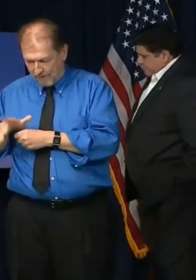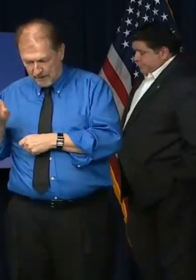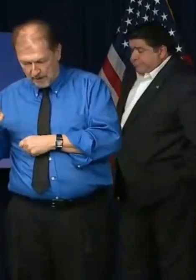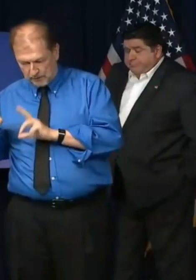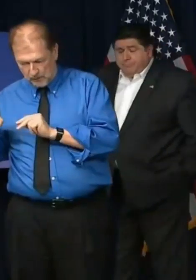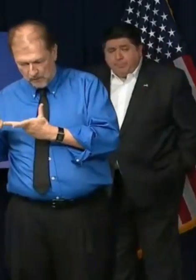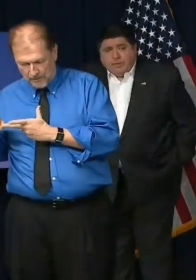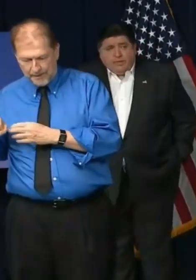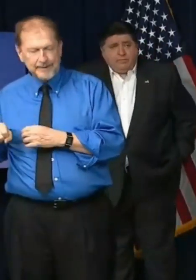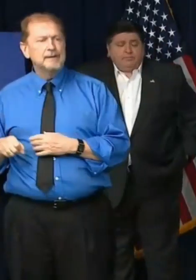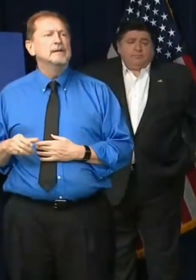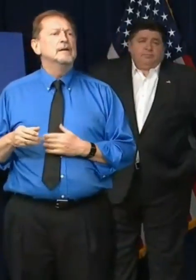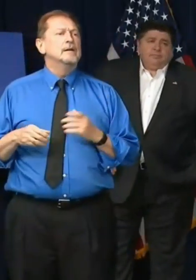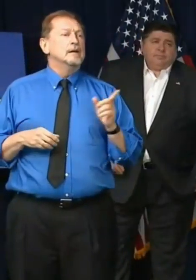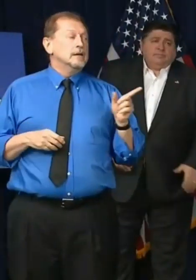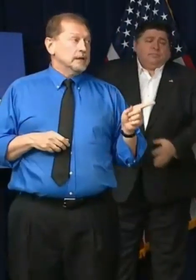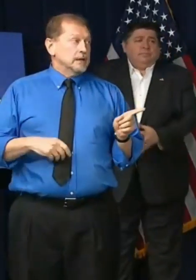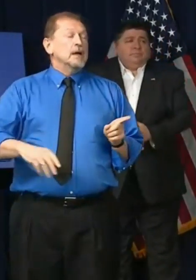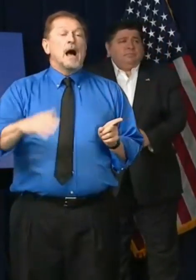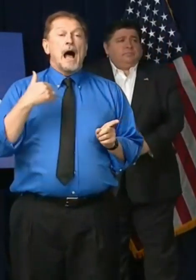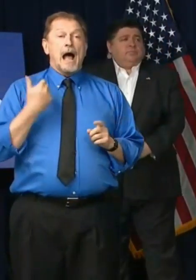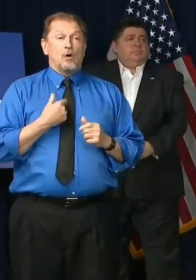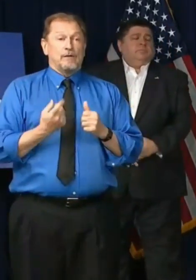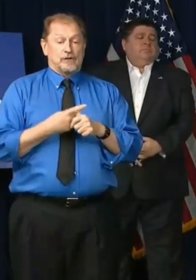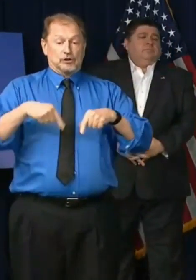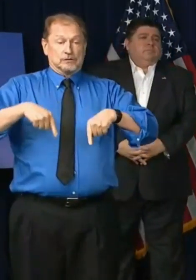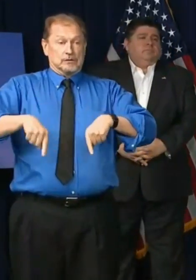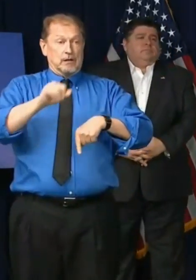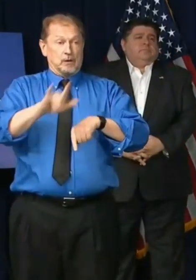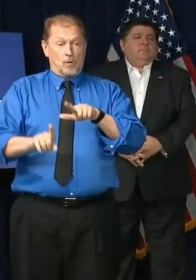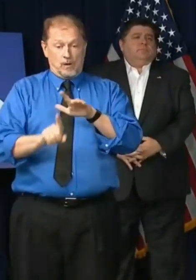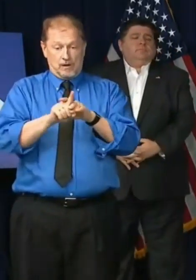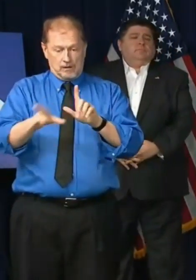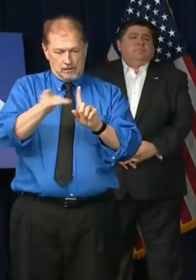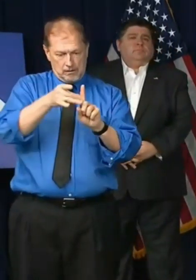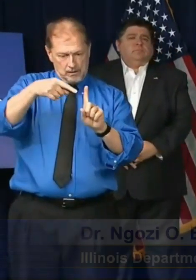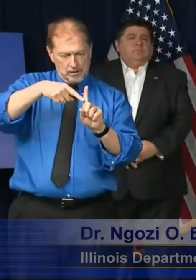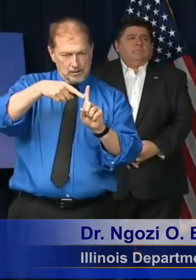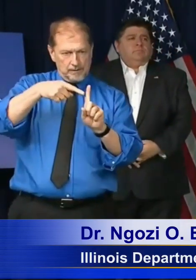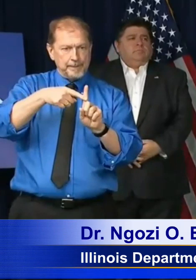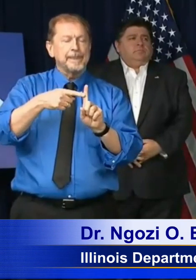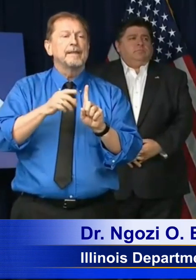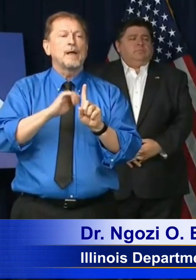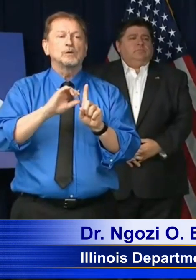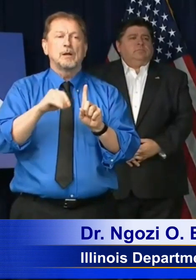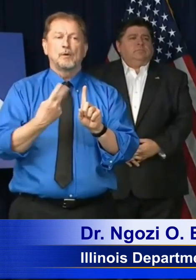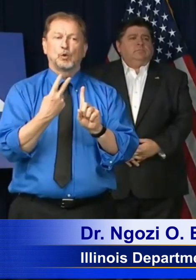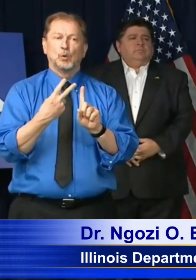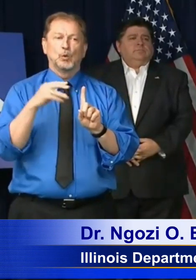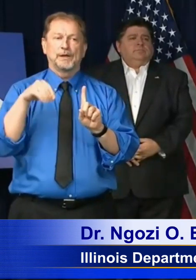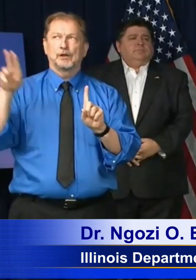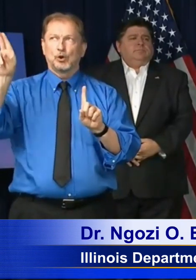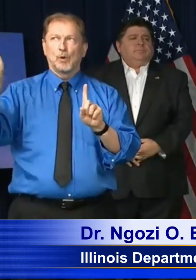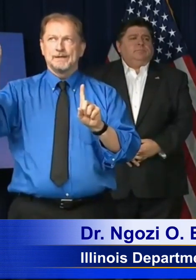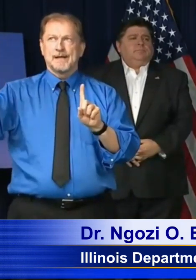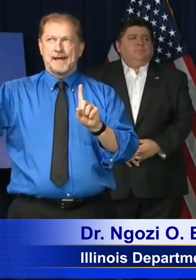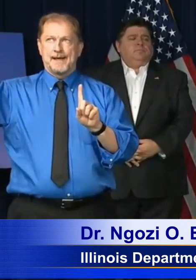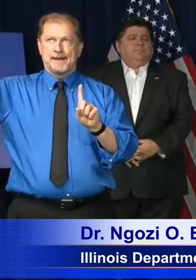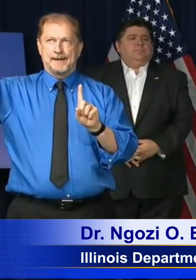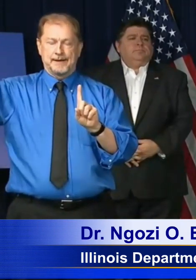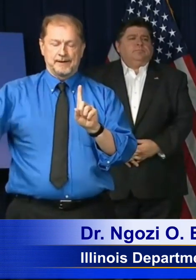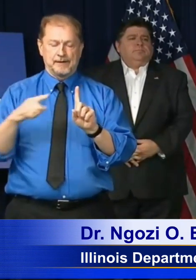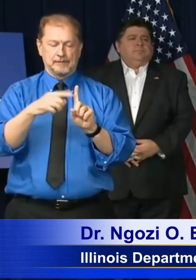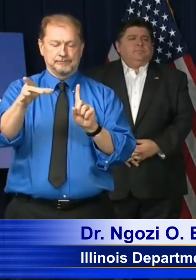No, I know when our first case was identified, it was the second case in the U.S. Of course, it begs